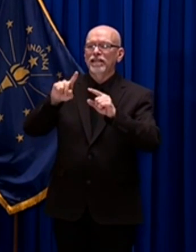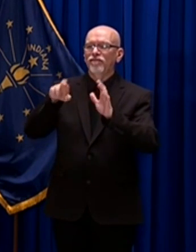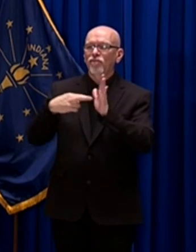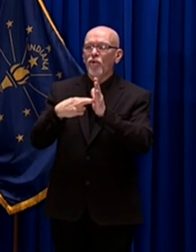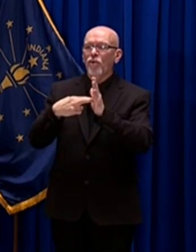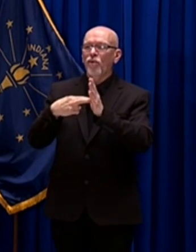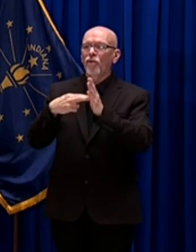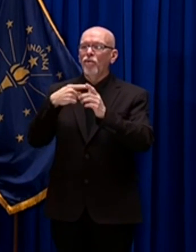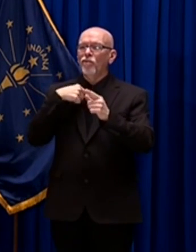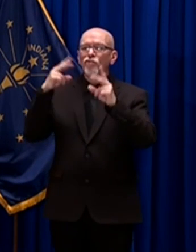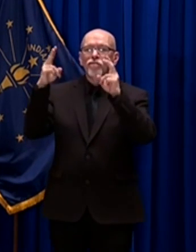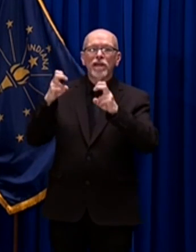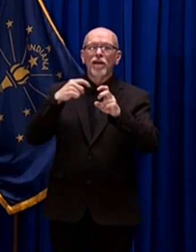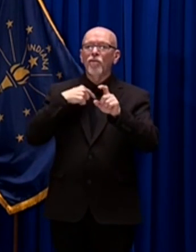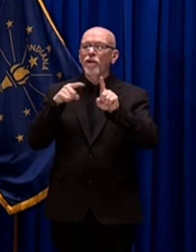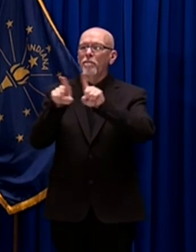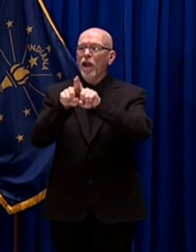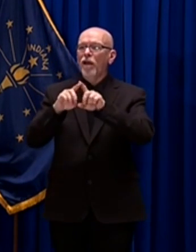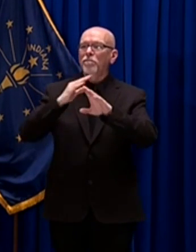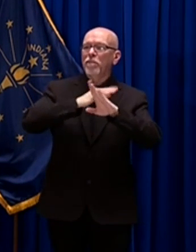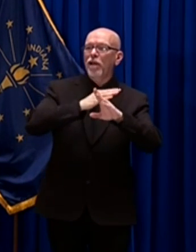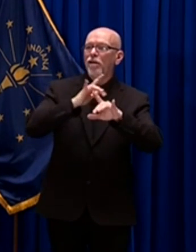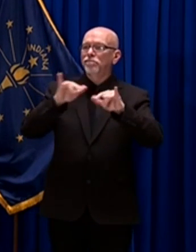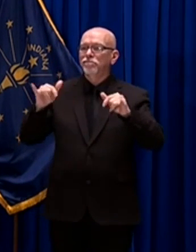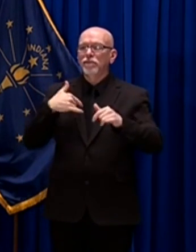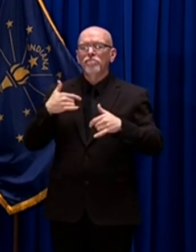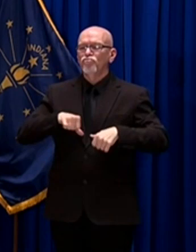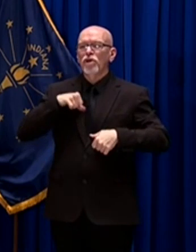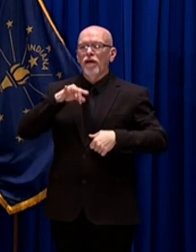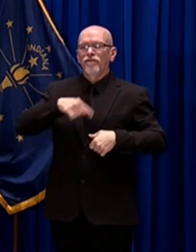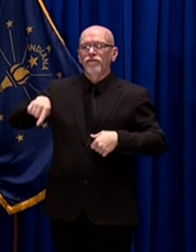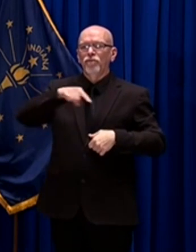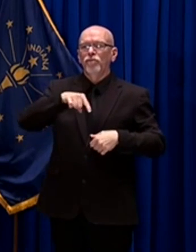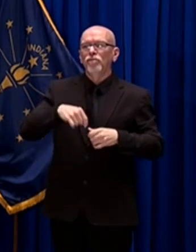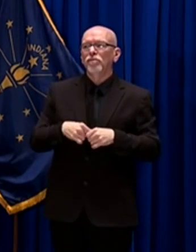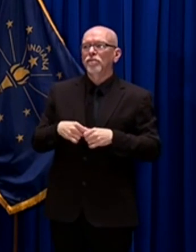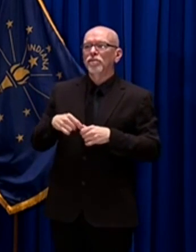picks and getting rebounds and blocking out. Not everybody's trying to be the shooter.